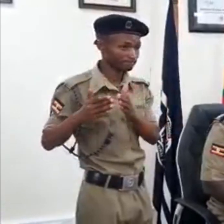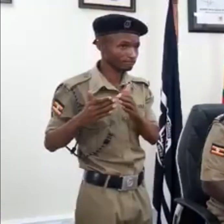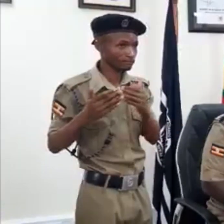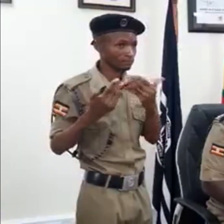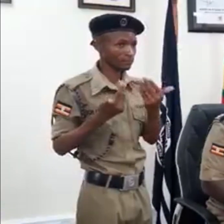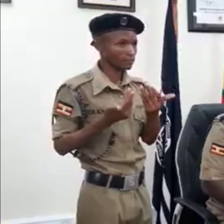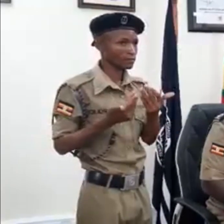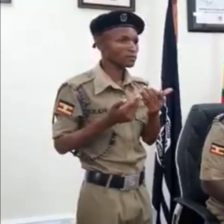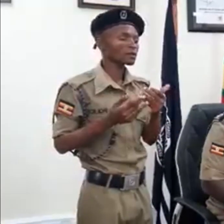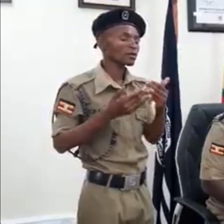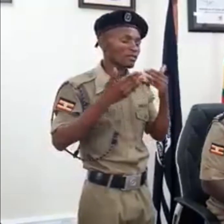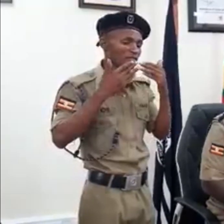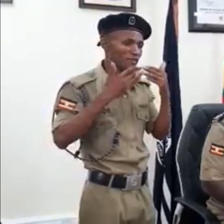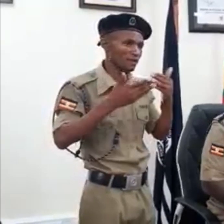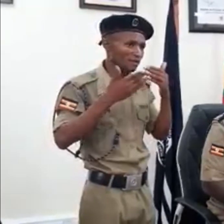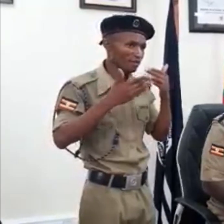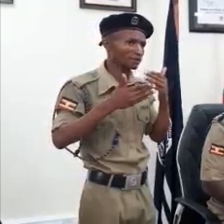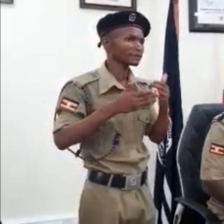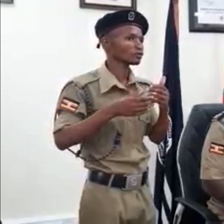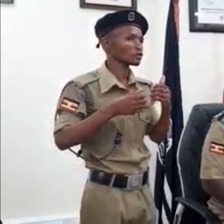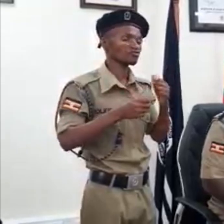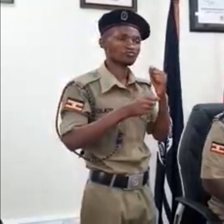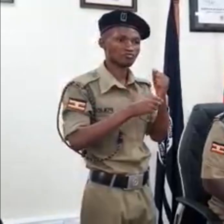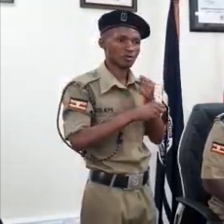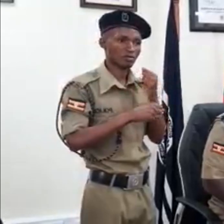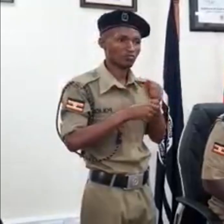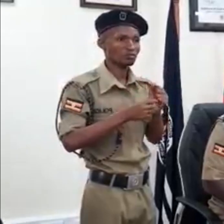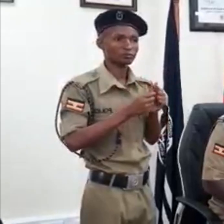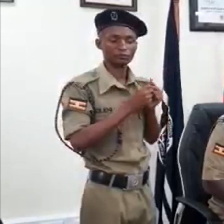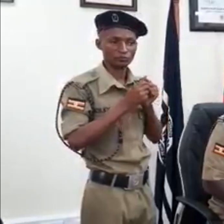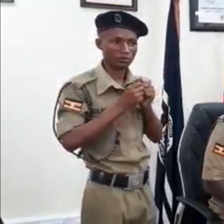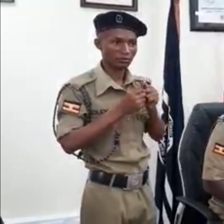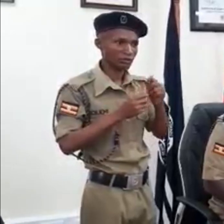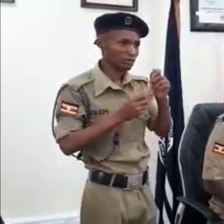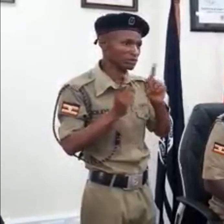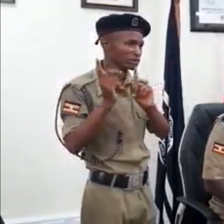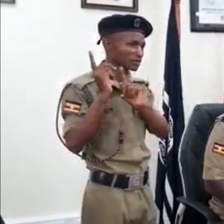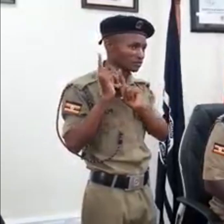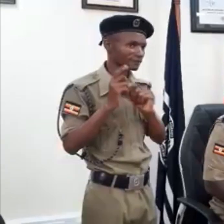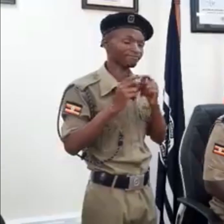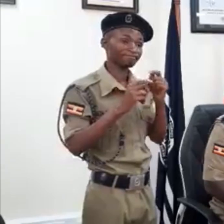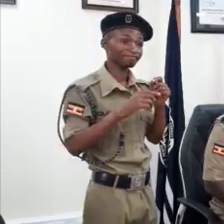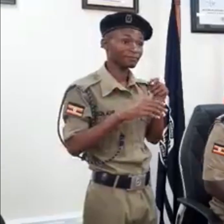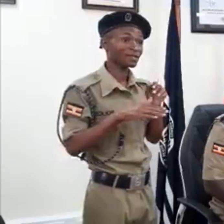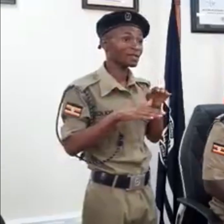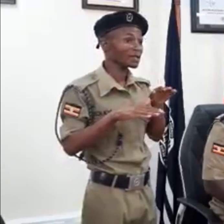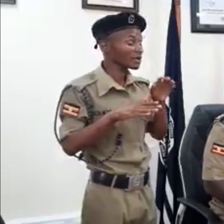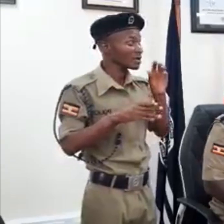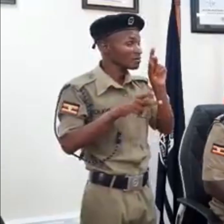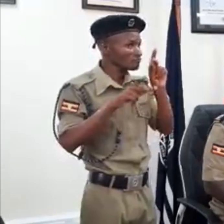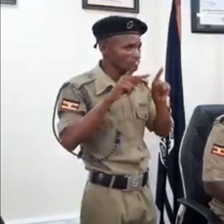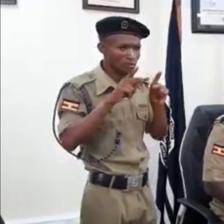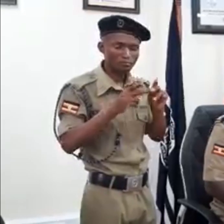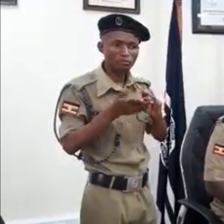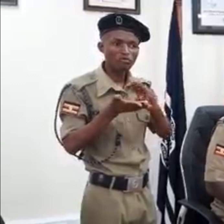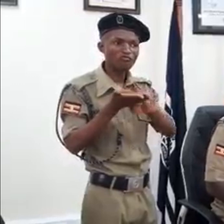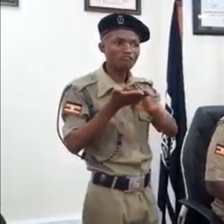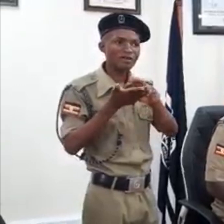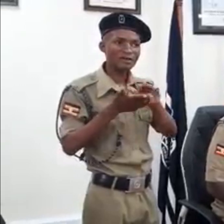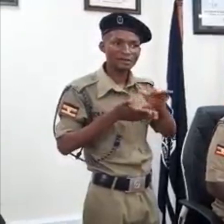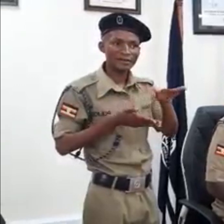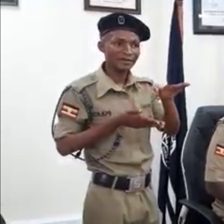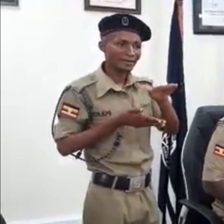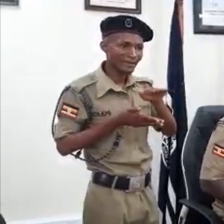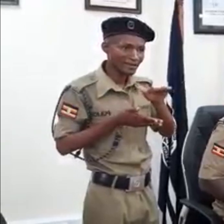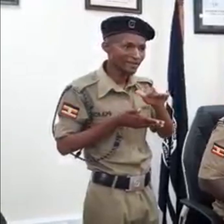And we want to really thank them for their cooperation. But majorly, the people of Luengo and Masaka, the information that